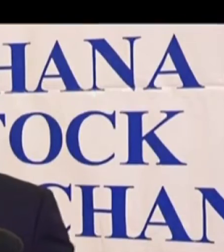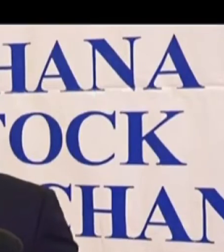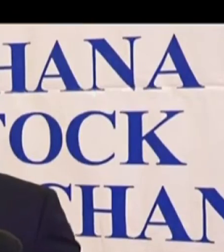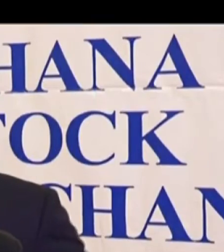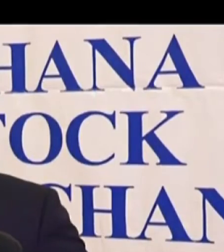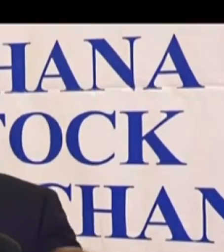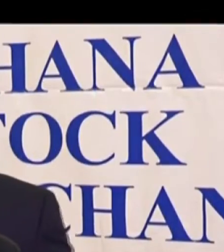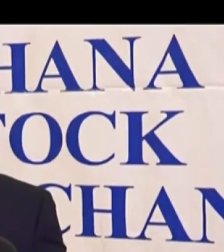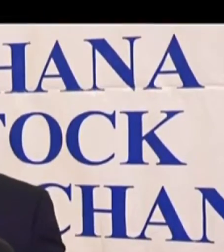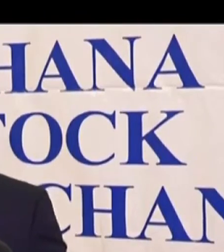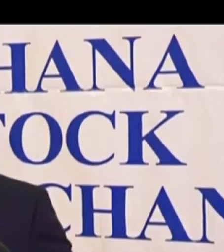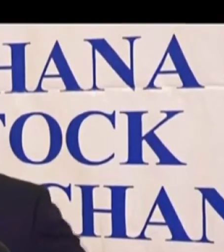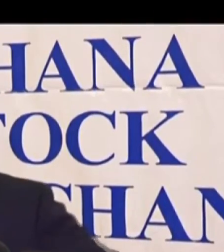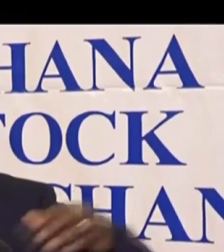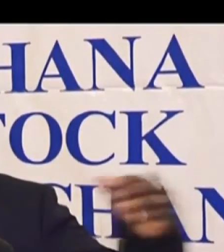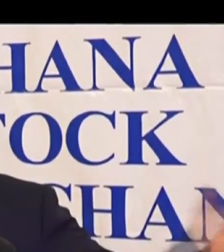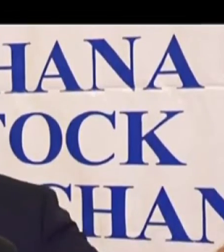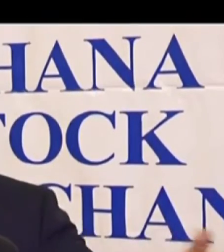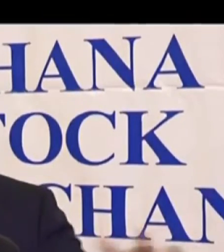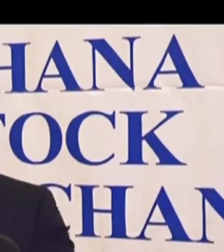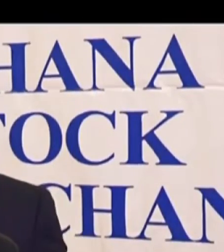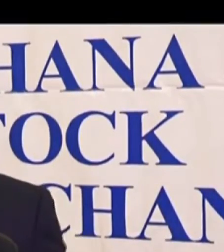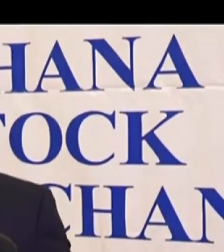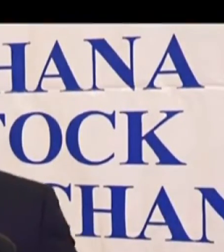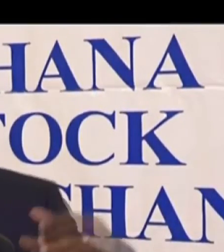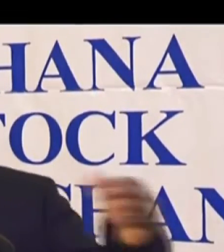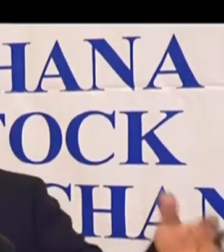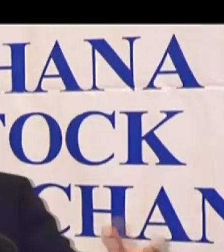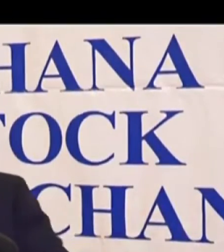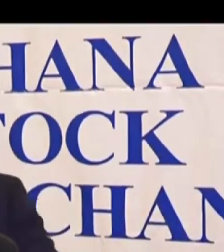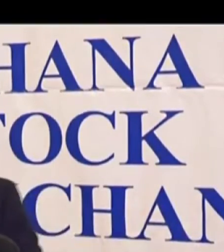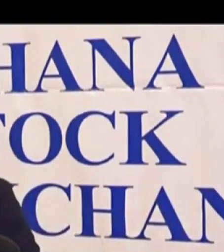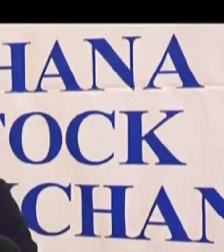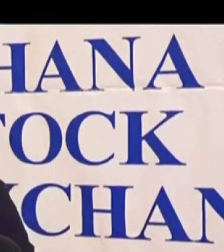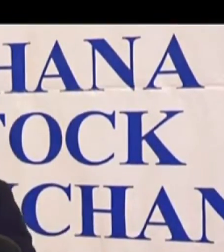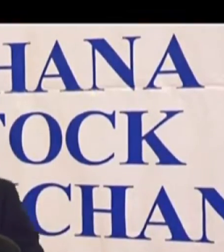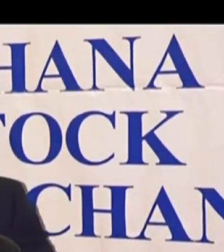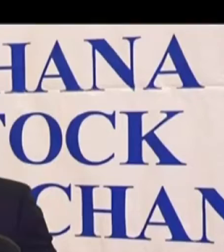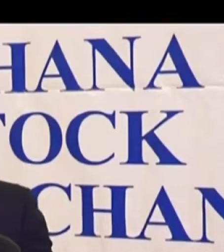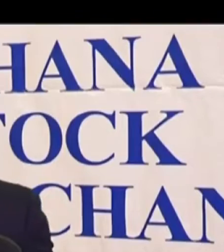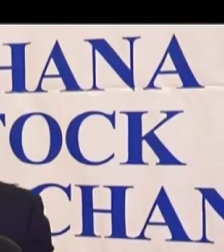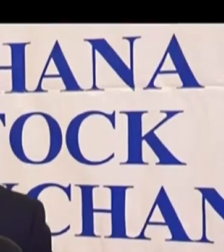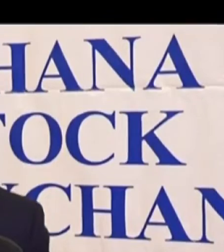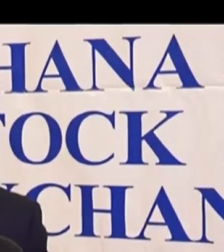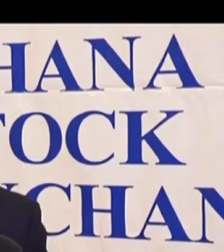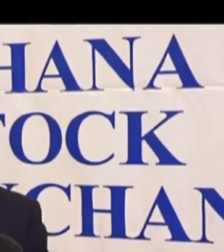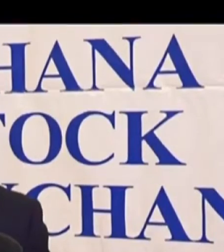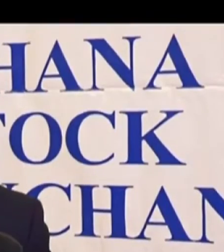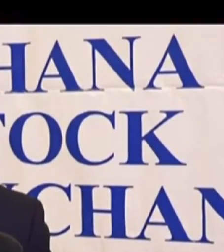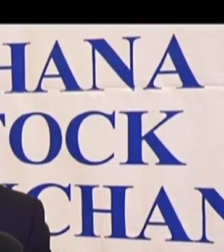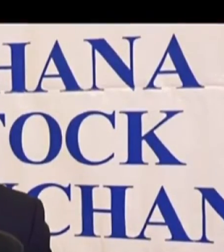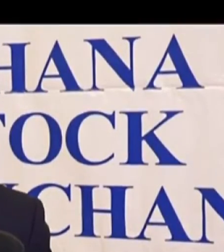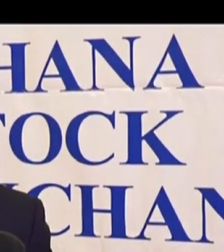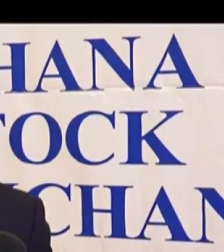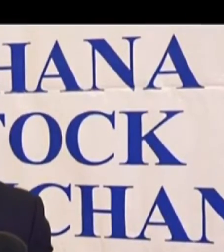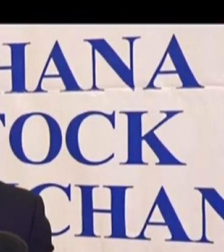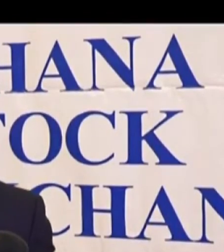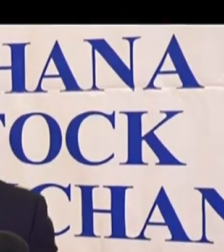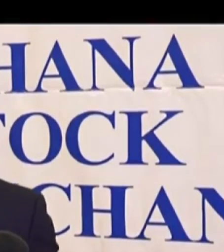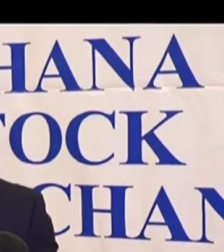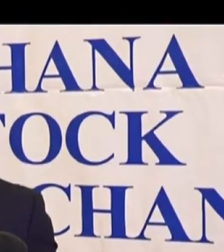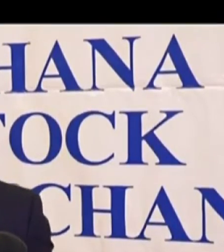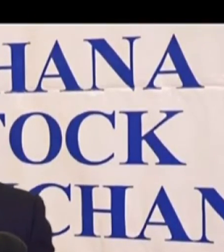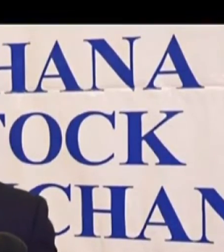trade virtually, remotely, investors can also do that. So going forward, we will move the technology to the